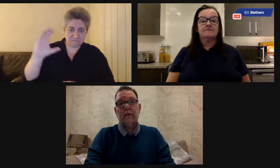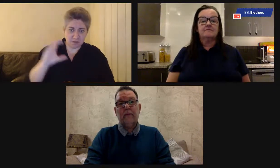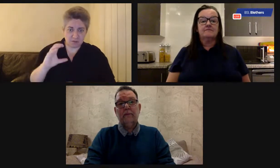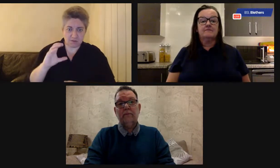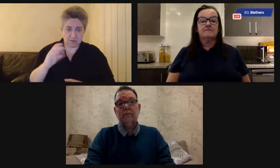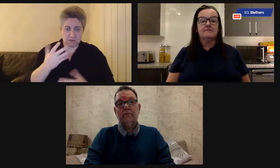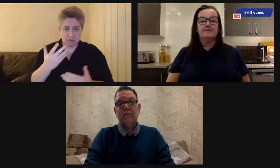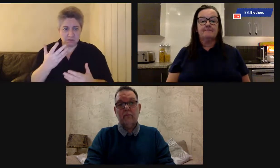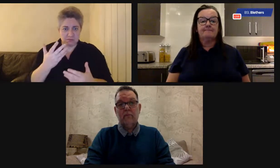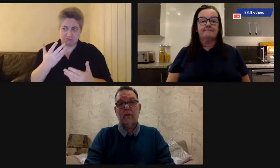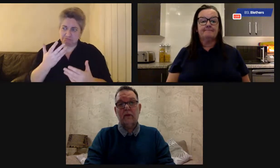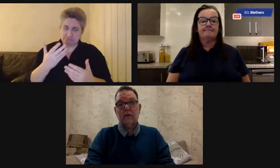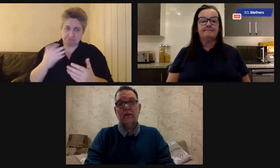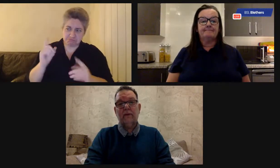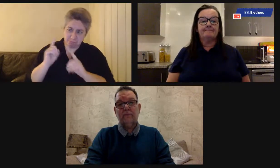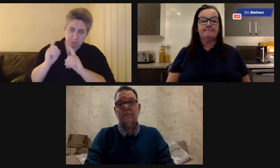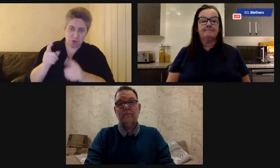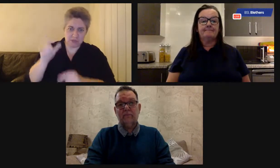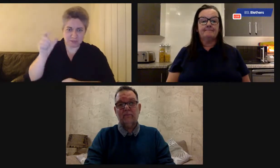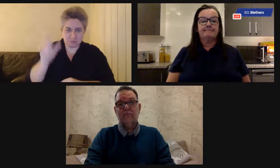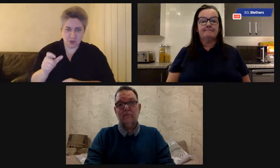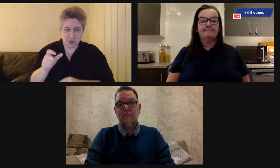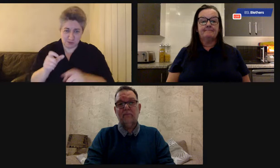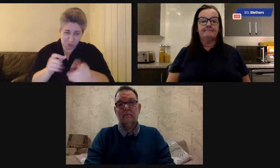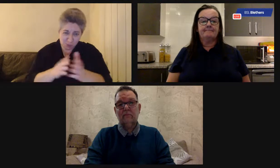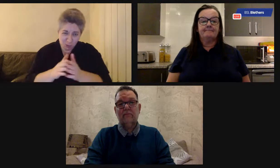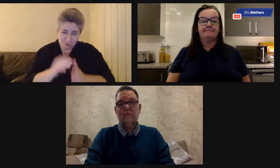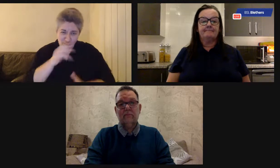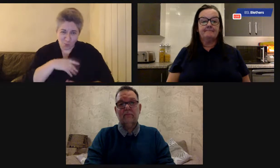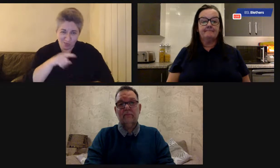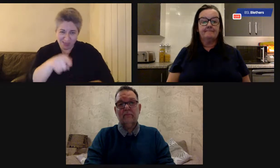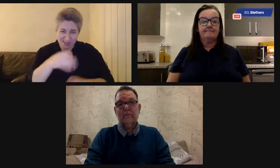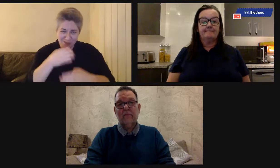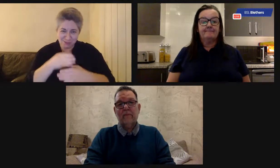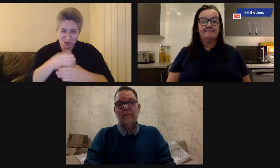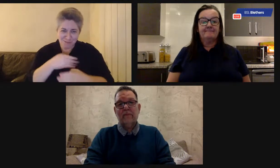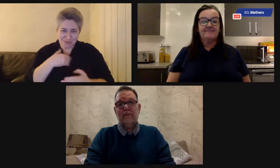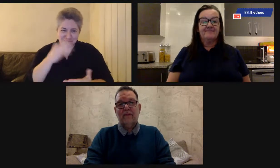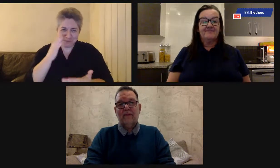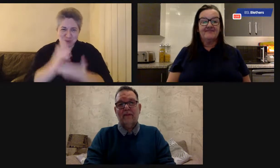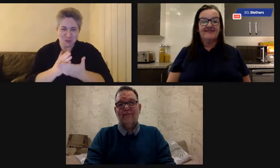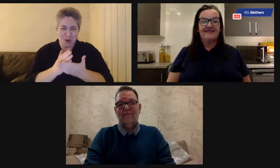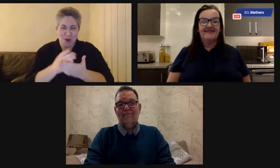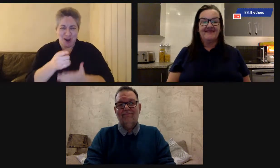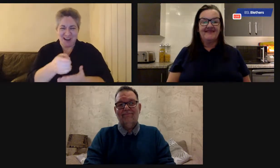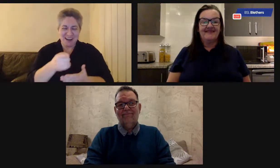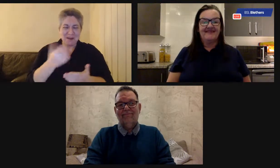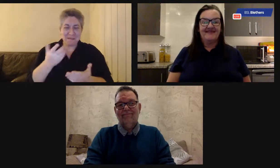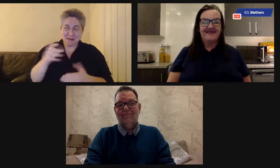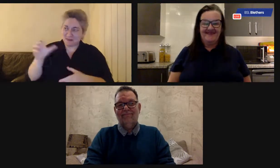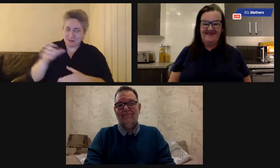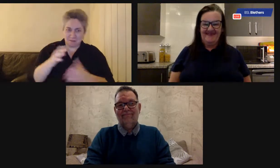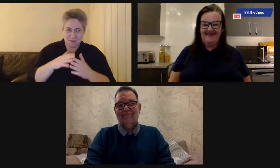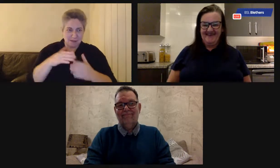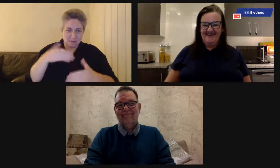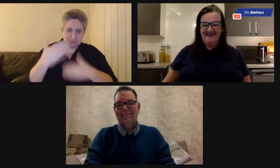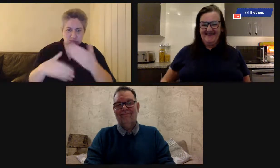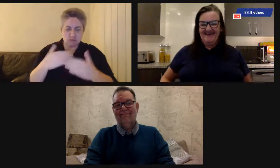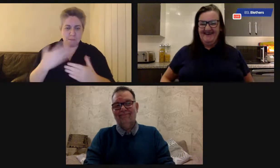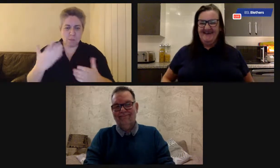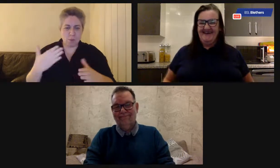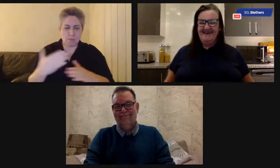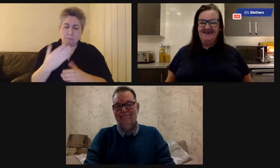continue doing his job. But is there maybe considering funding for the future? Maybe appoint a full time